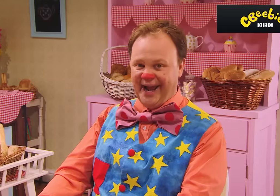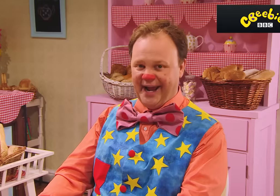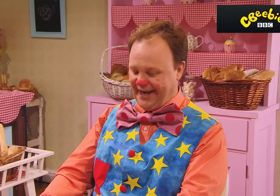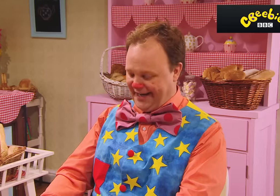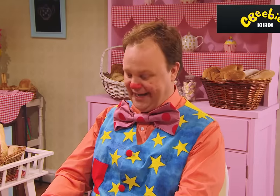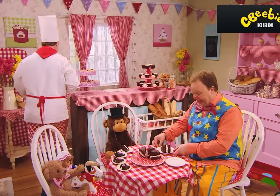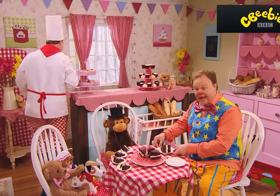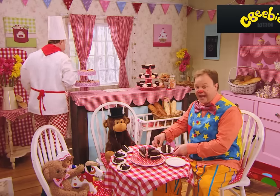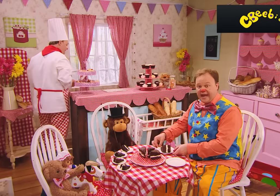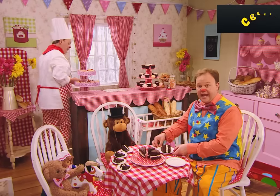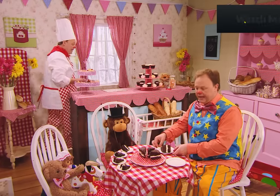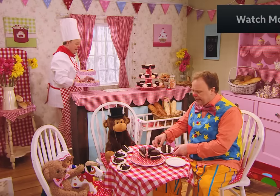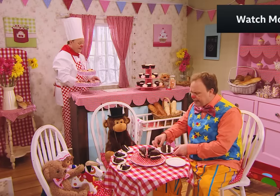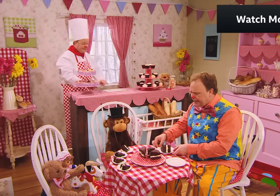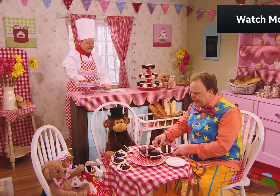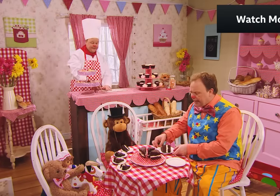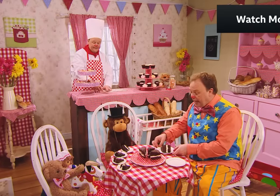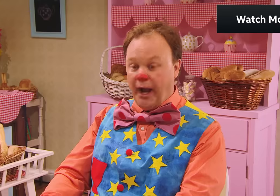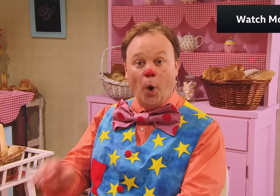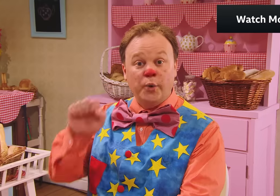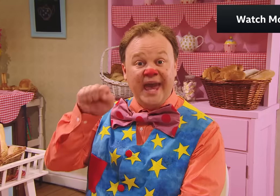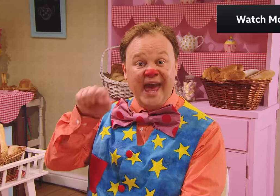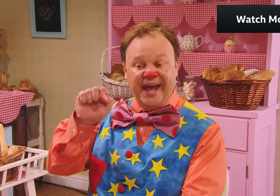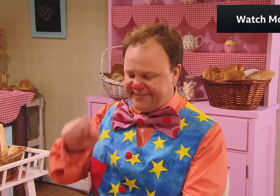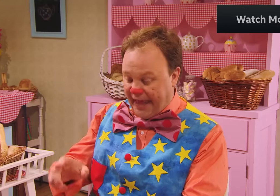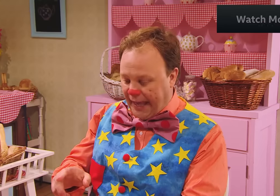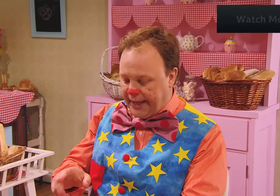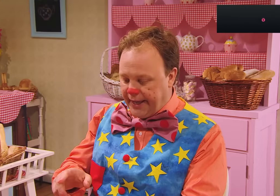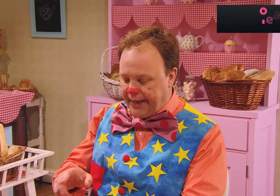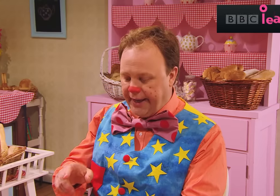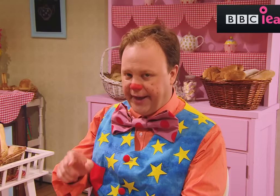There's still some cake left, Mr. Tumble. Oh, yes.